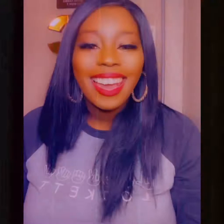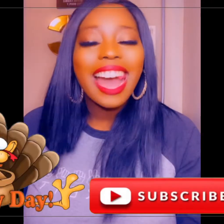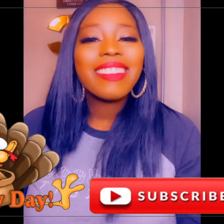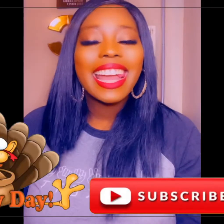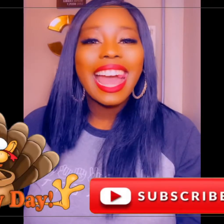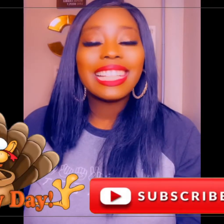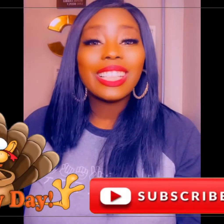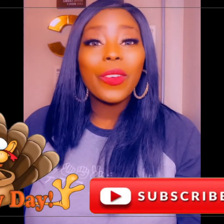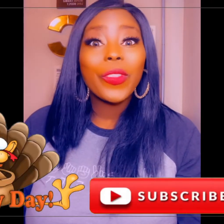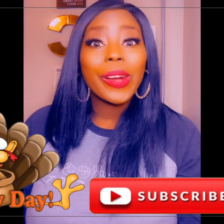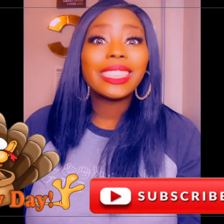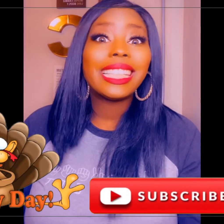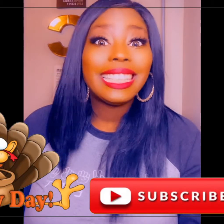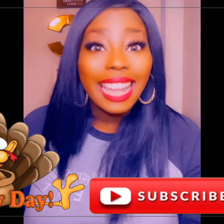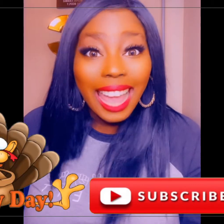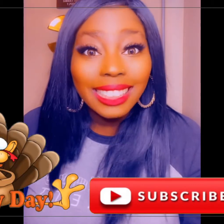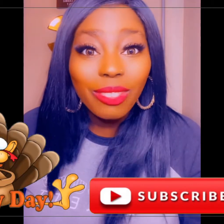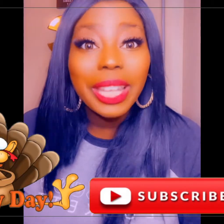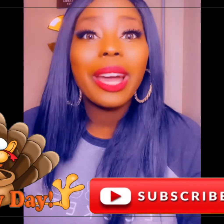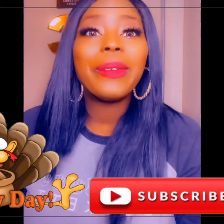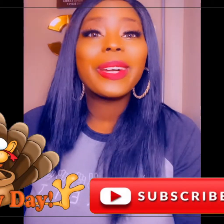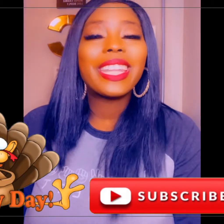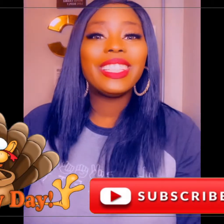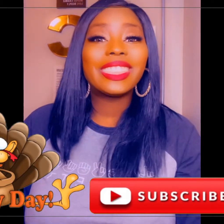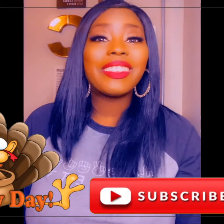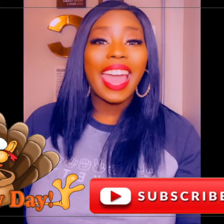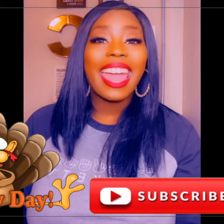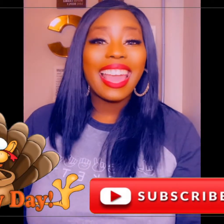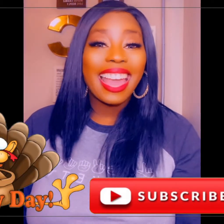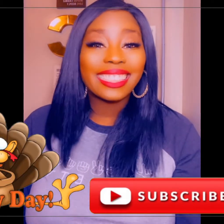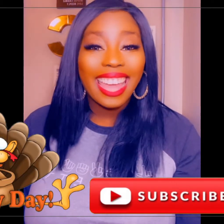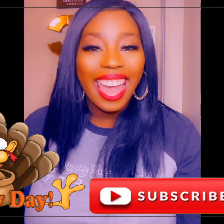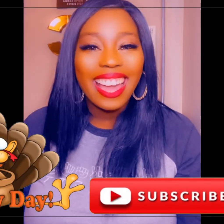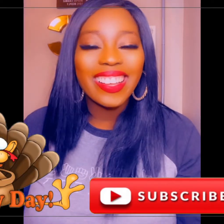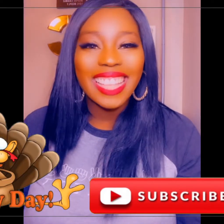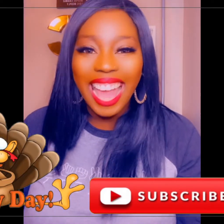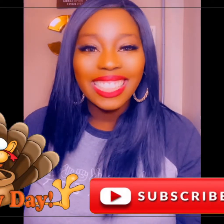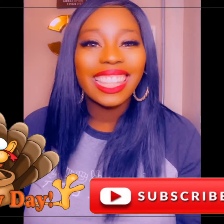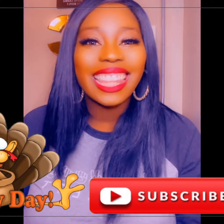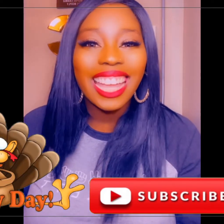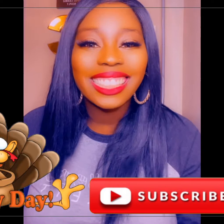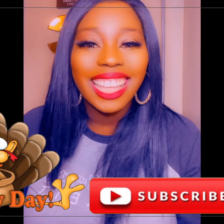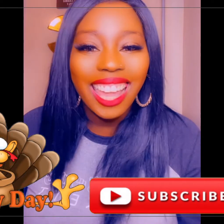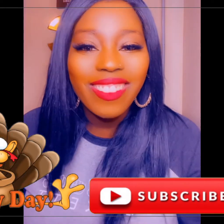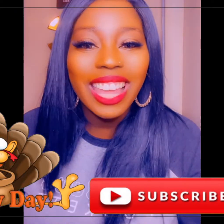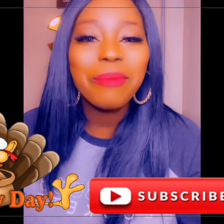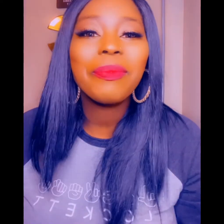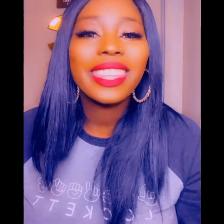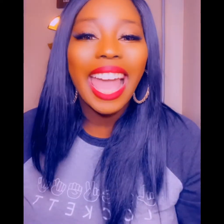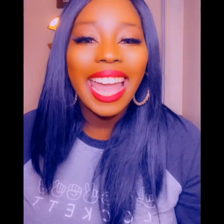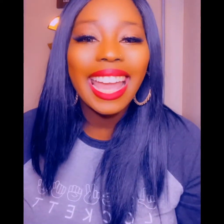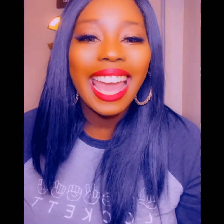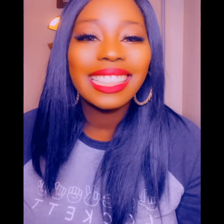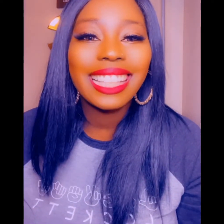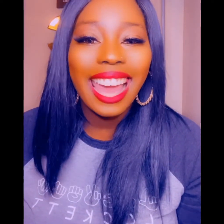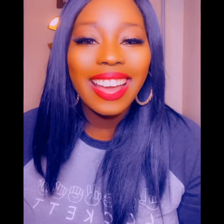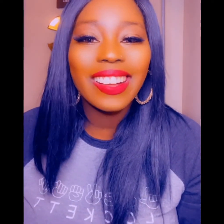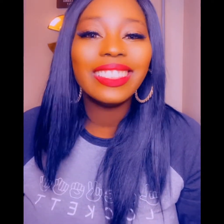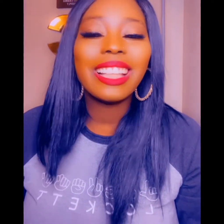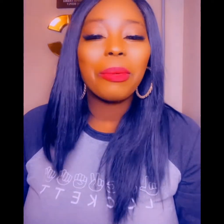Alright guys, so for today's video, we're going to do some ASL. Yes, Thanksgiving ASL. So I'm going to show